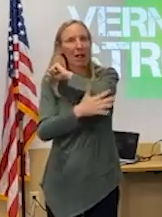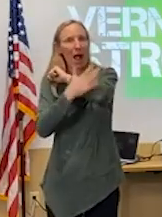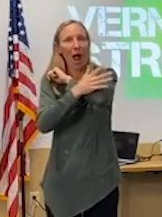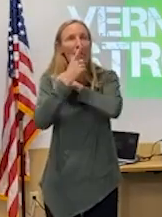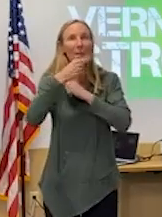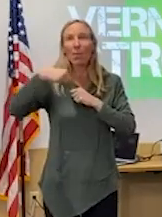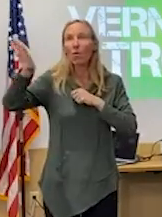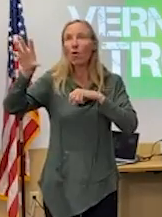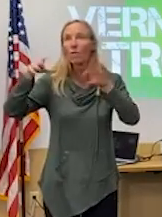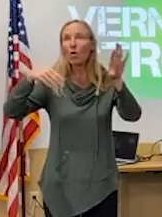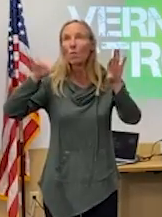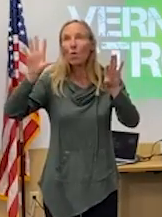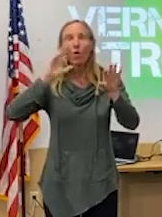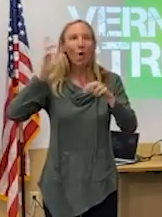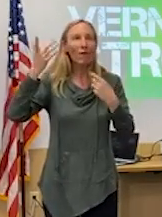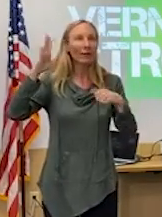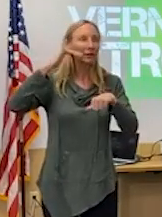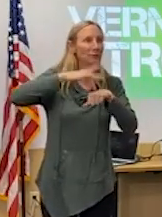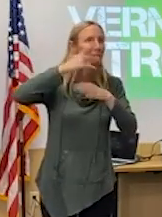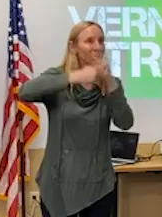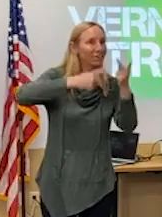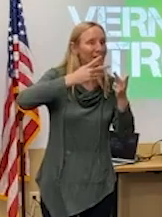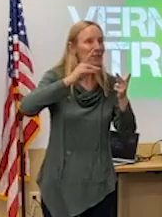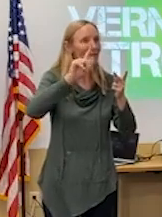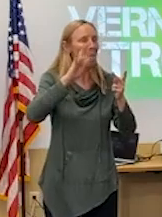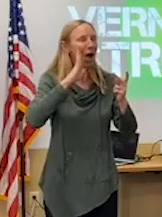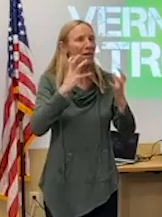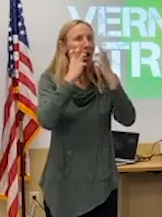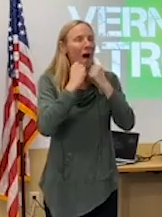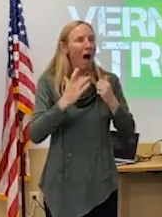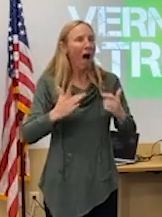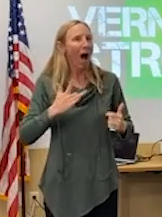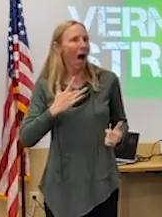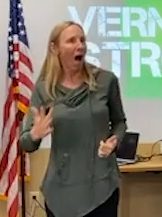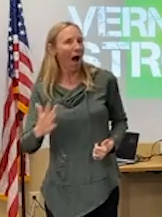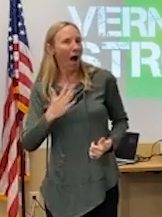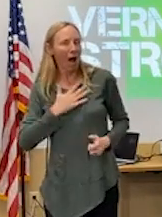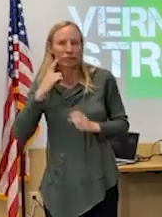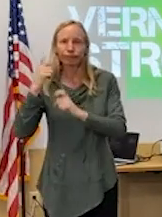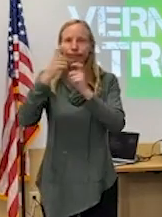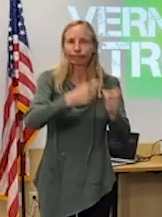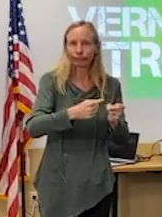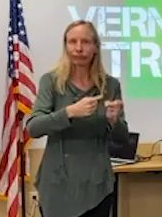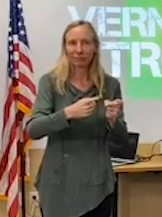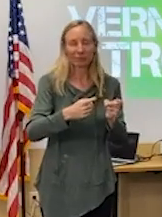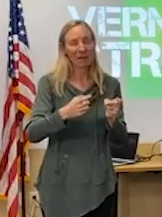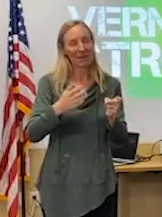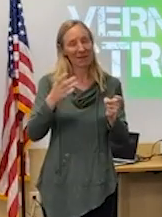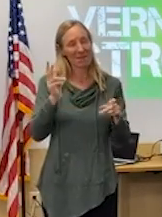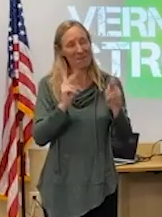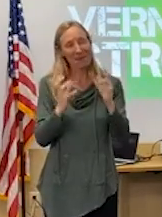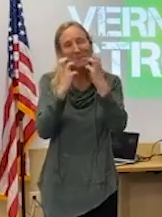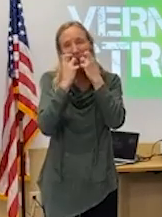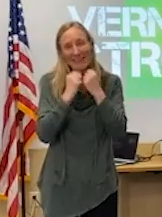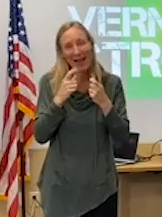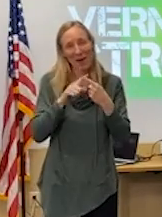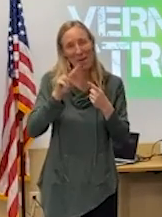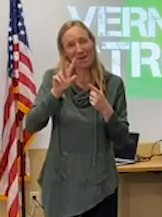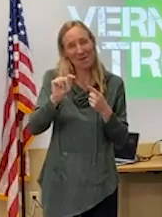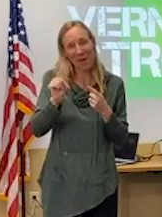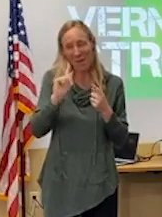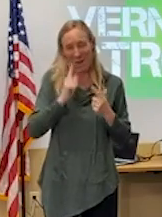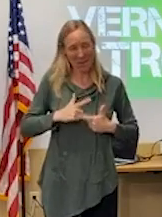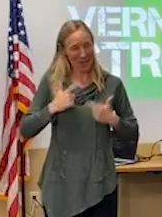live here, people who've visited Vermont. It's been incredibly inspiring to witness the degree to which people care about this place that we all live in and call